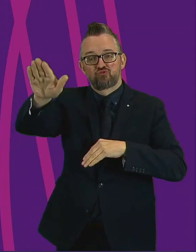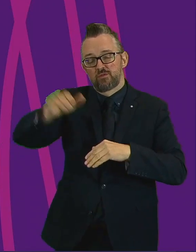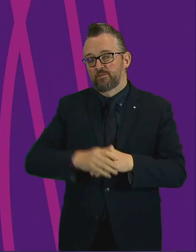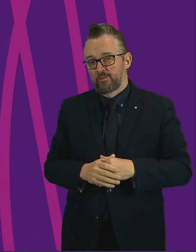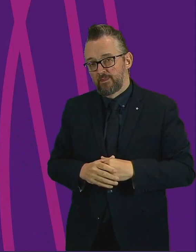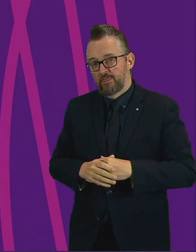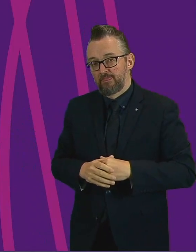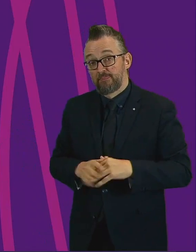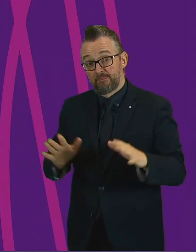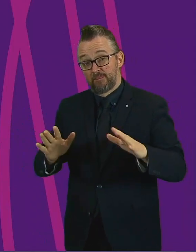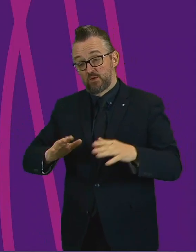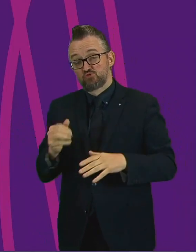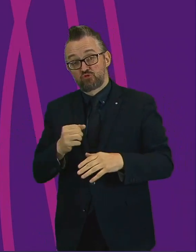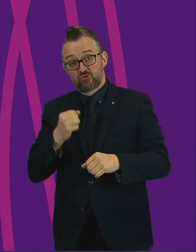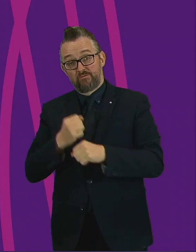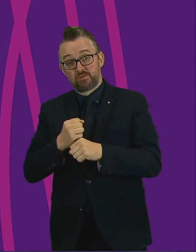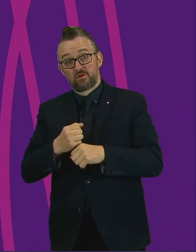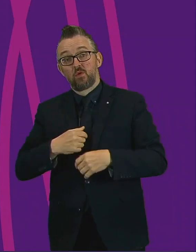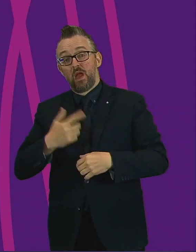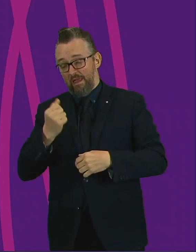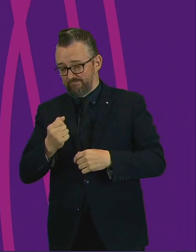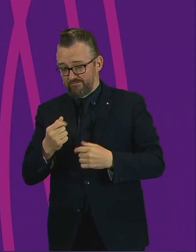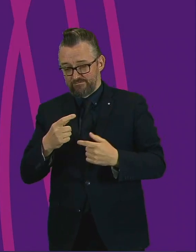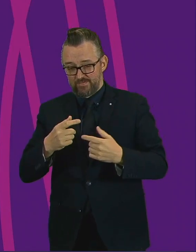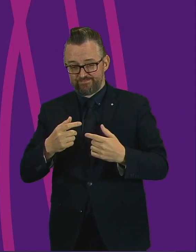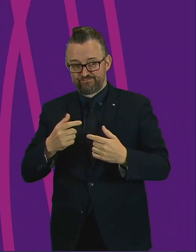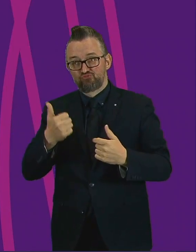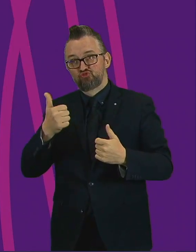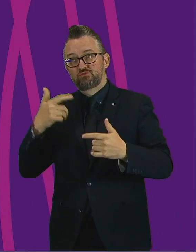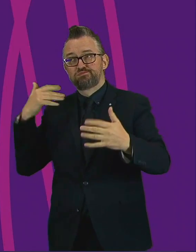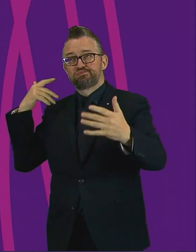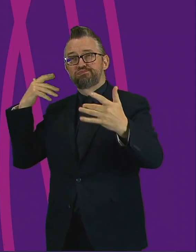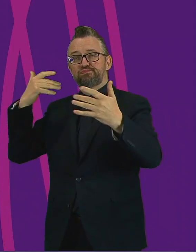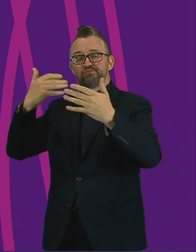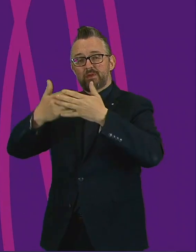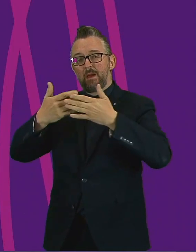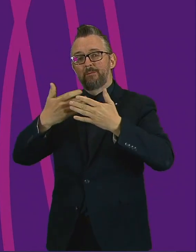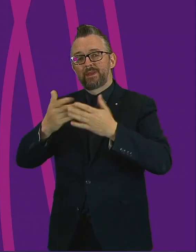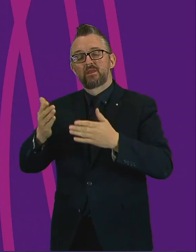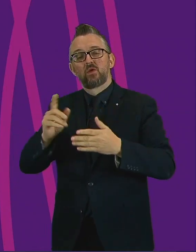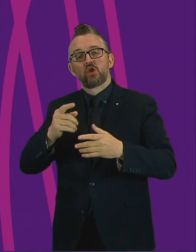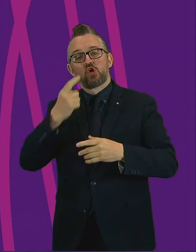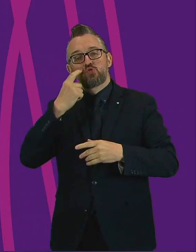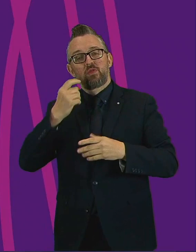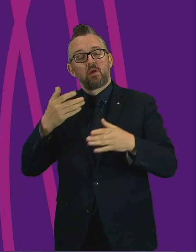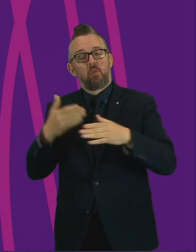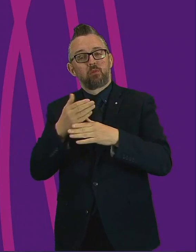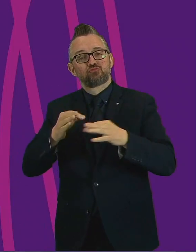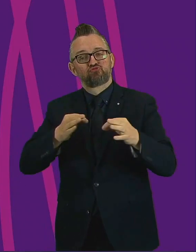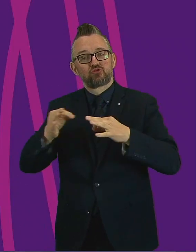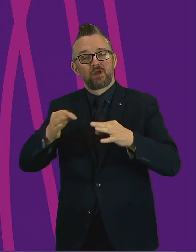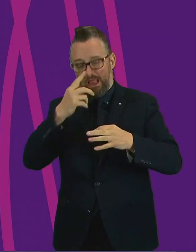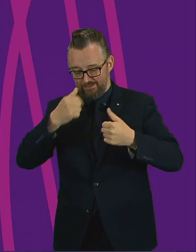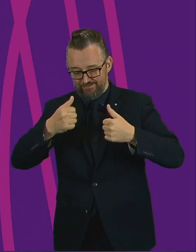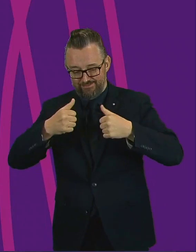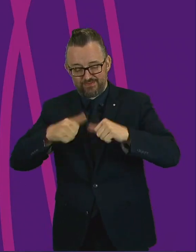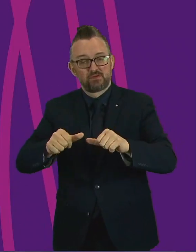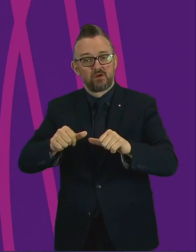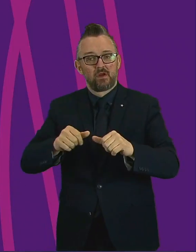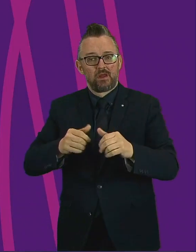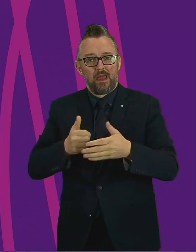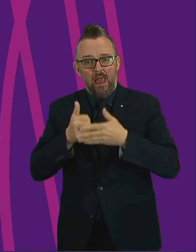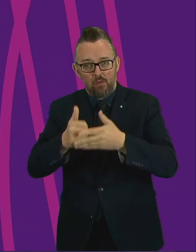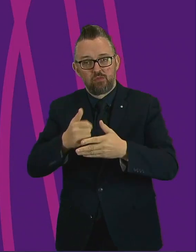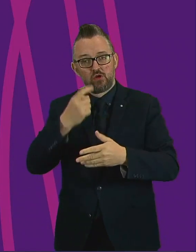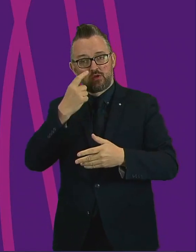have a track record of tackling youth unemployment through our internationally recognised youth employment strategy, developing the young workforce, and we will continue